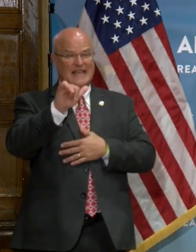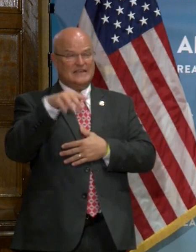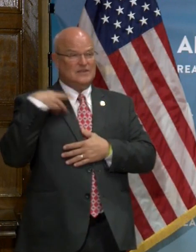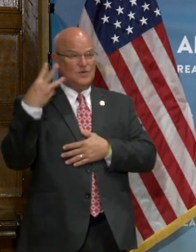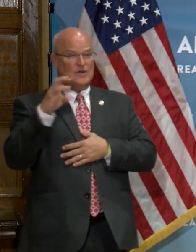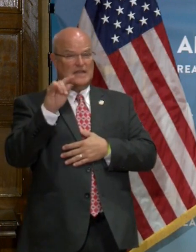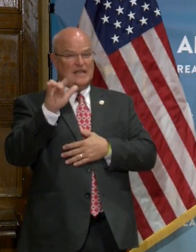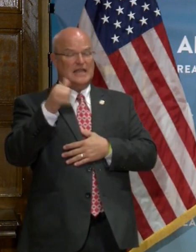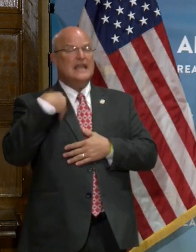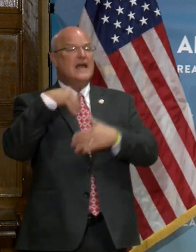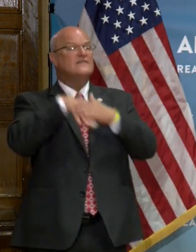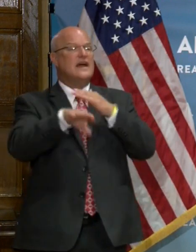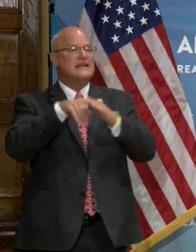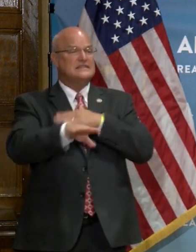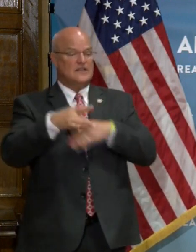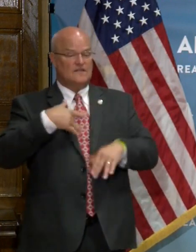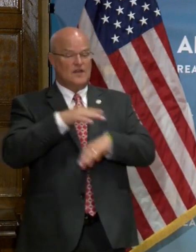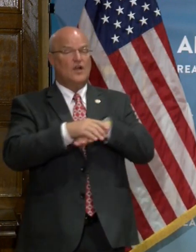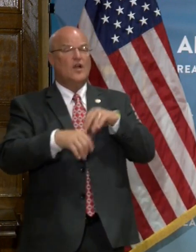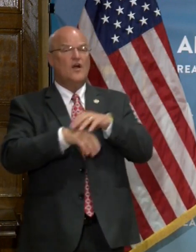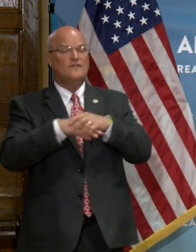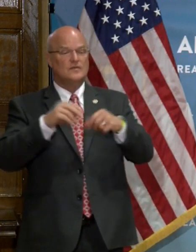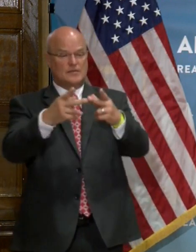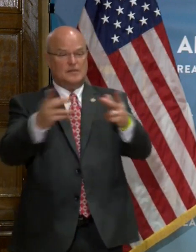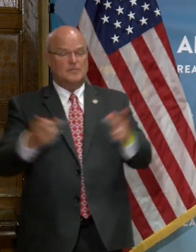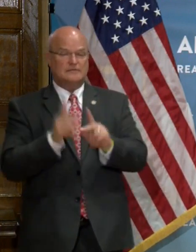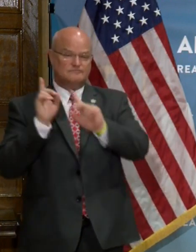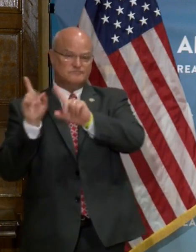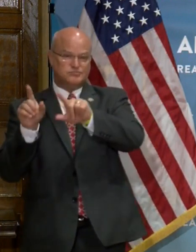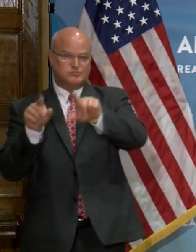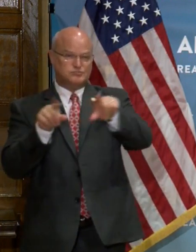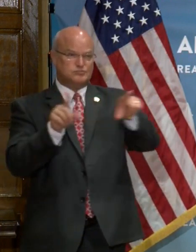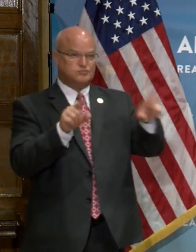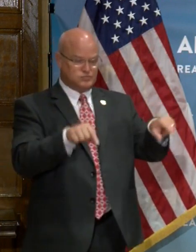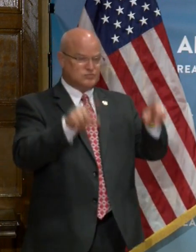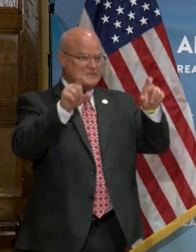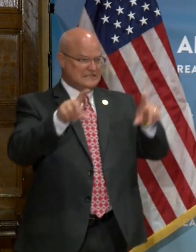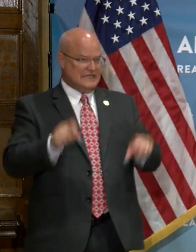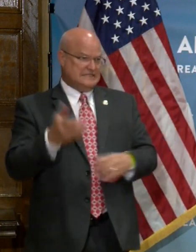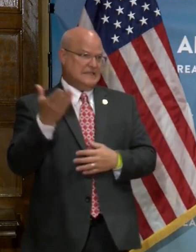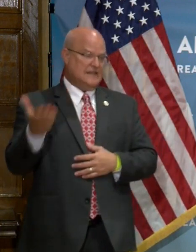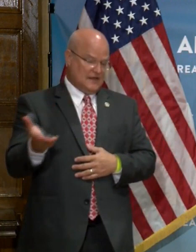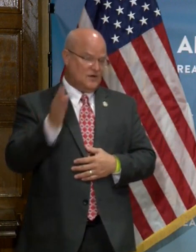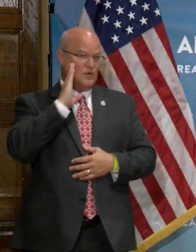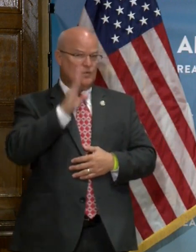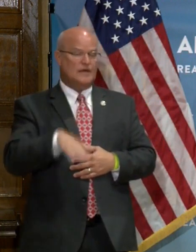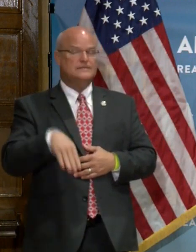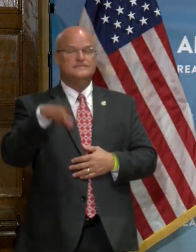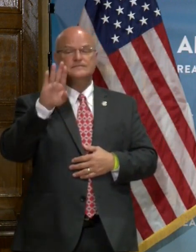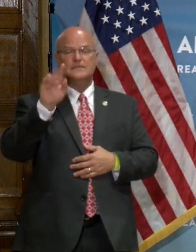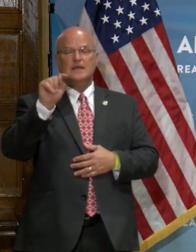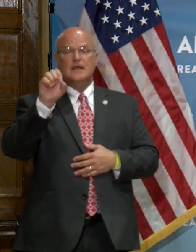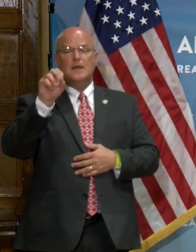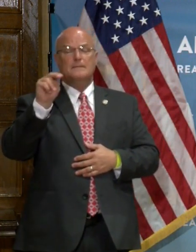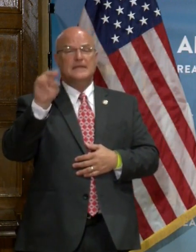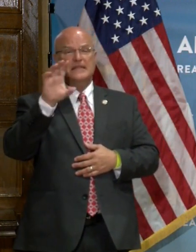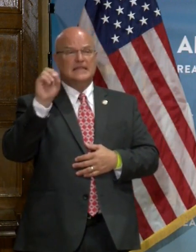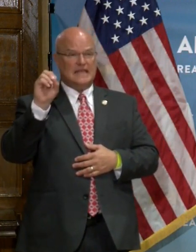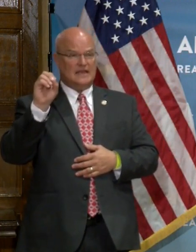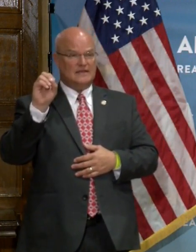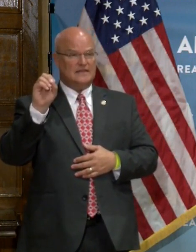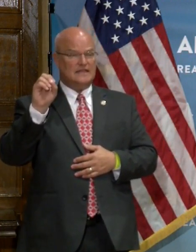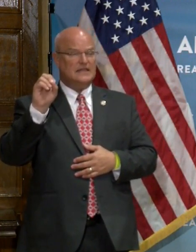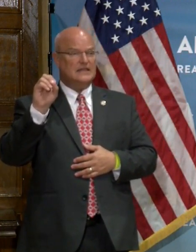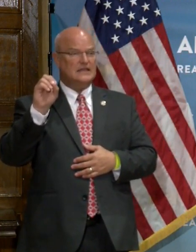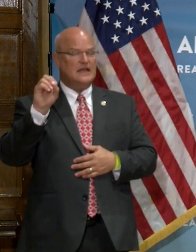have access and will feel comfortable with the venues, so we'll keep testing there. Benton County, we have